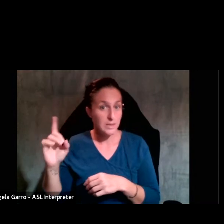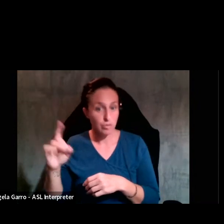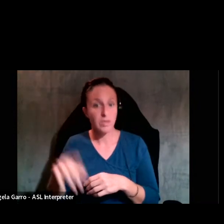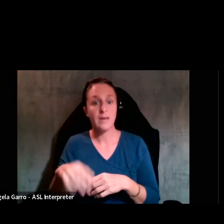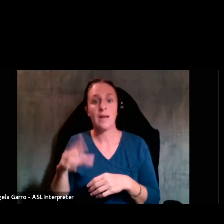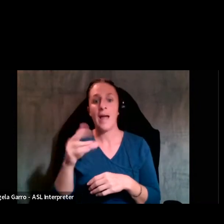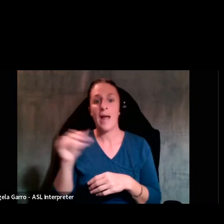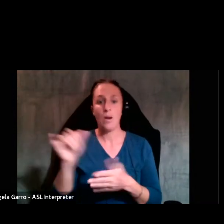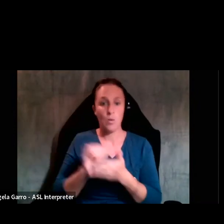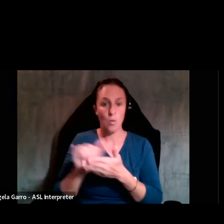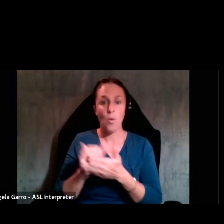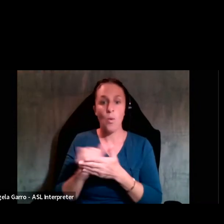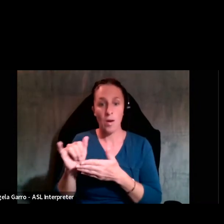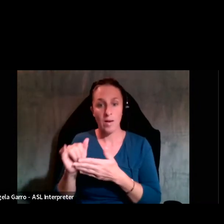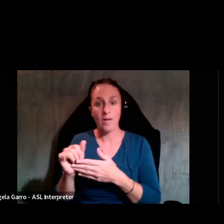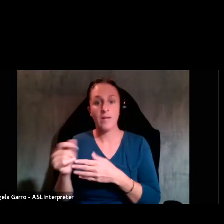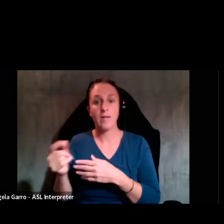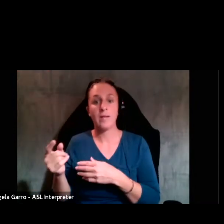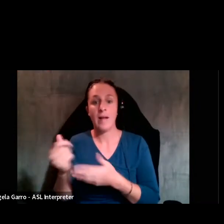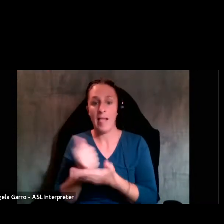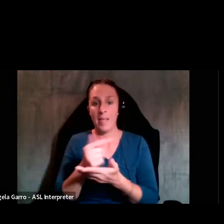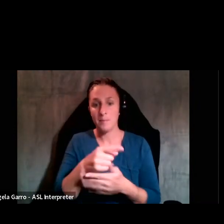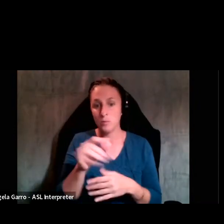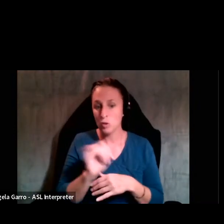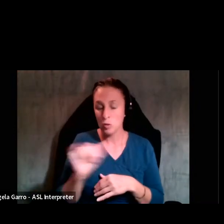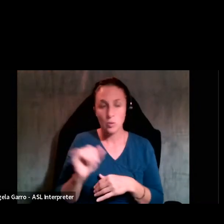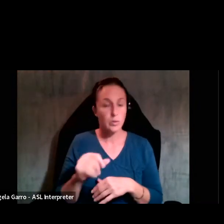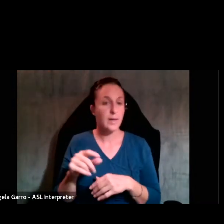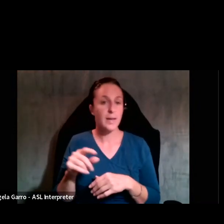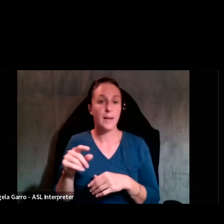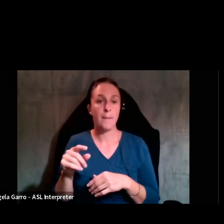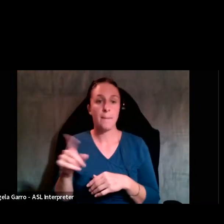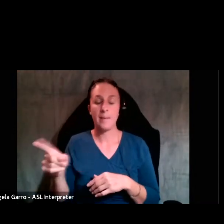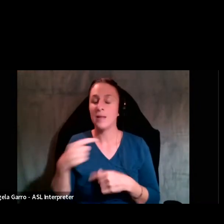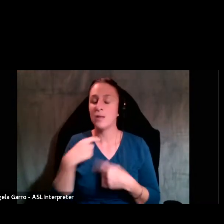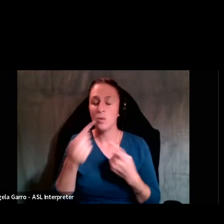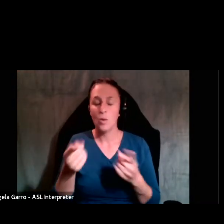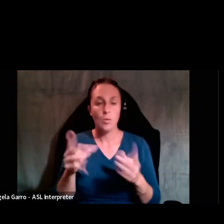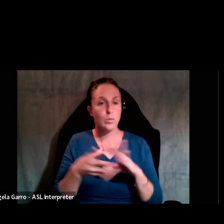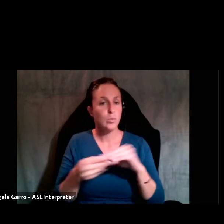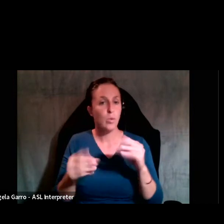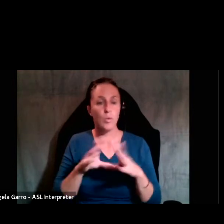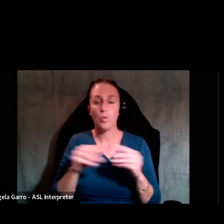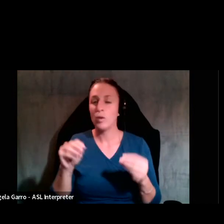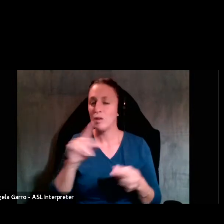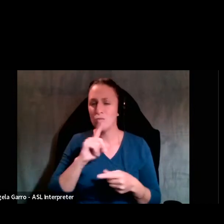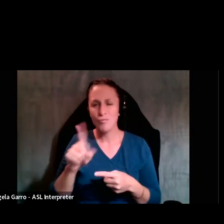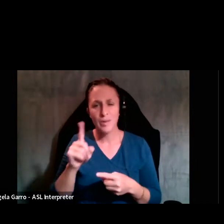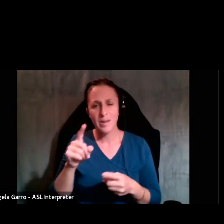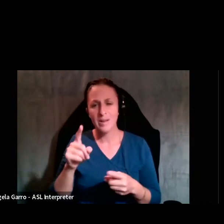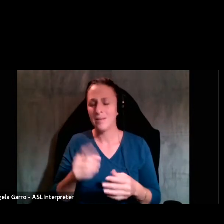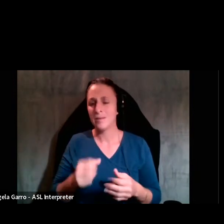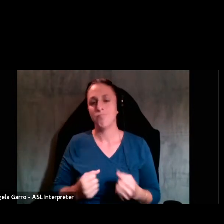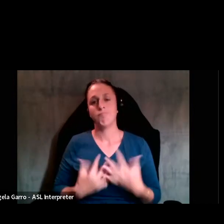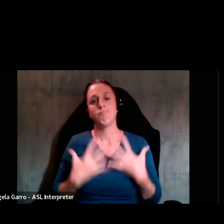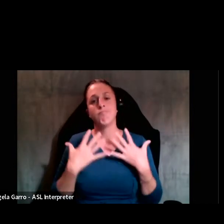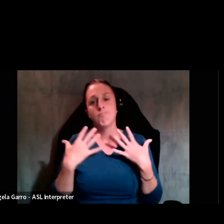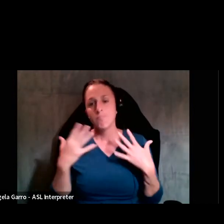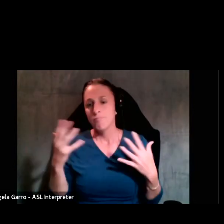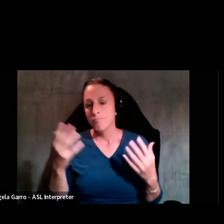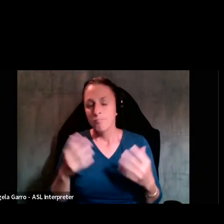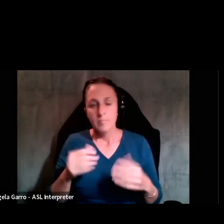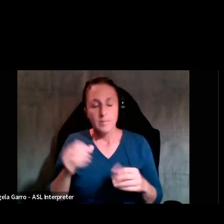there. He told his story. It's just really amazing and uplifting, and